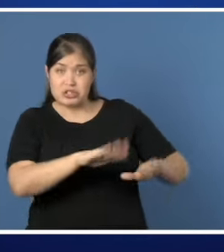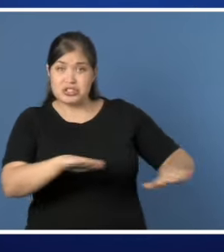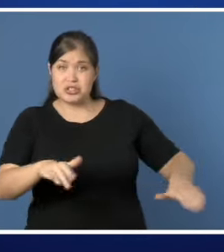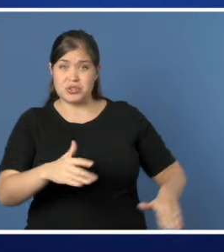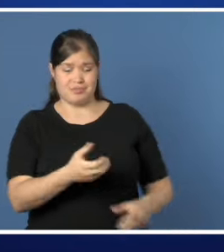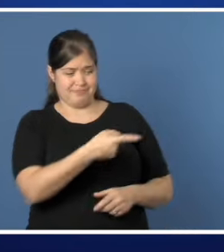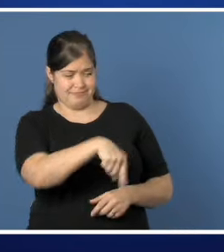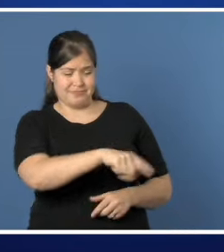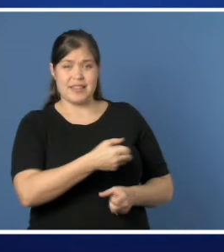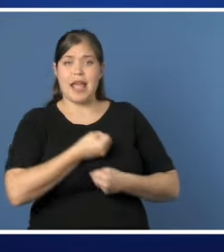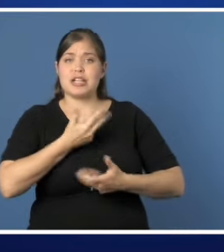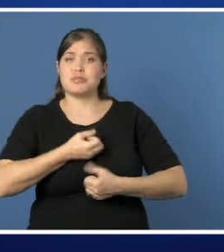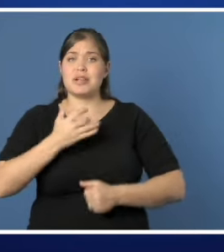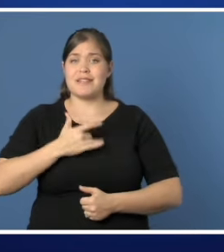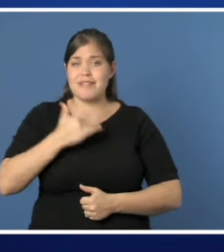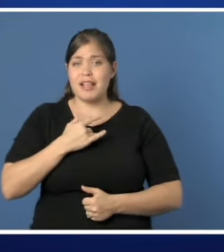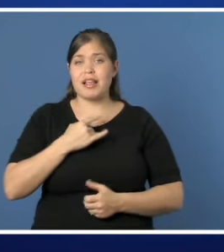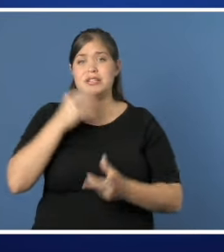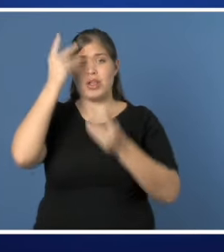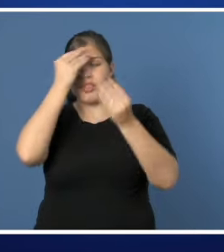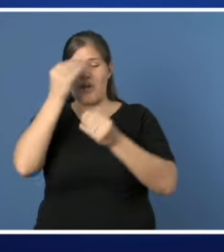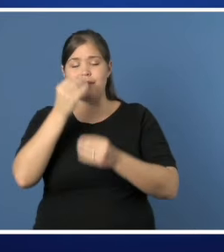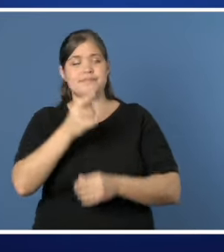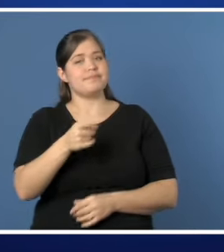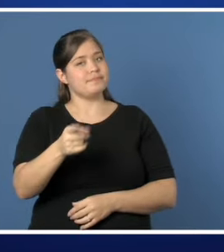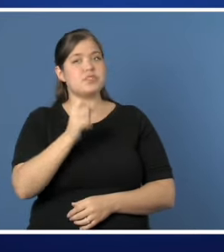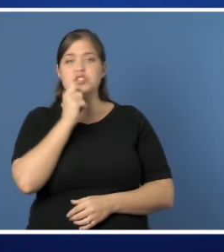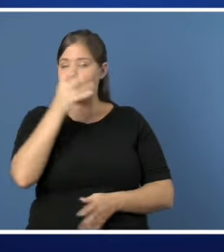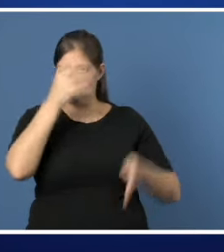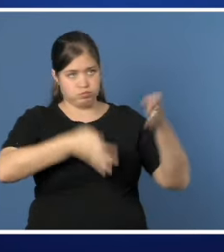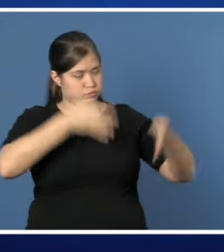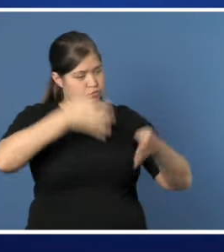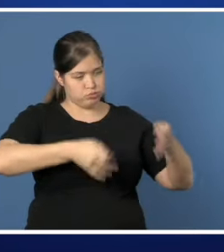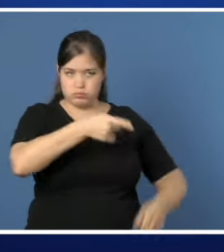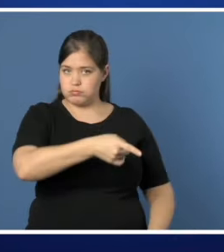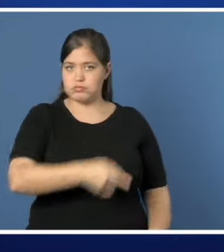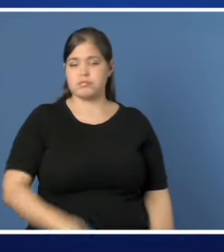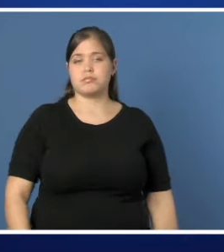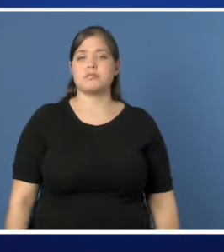Encourage your child to express feelings and thoughts without making judgments